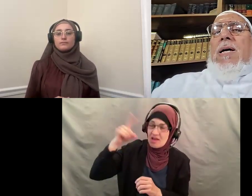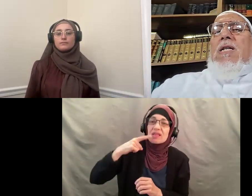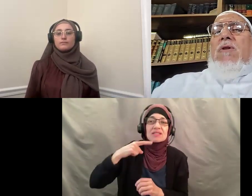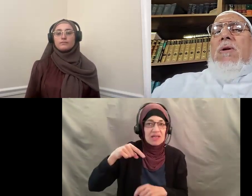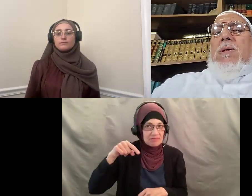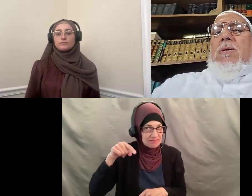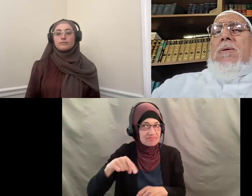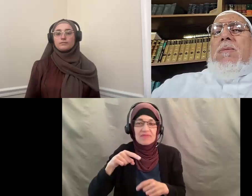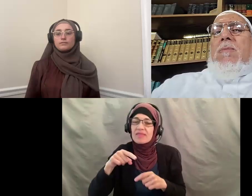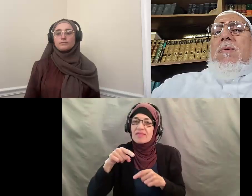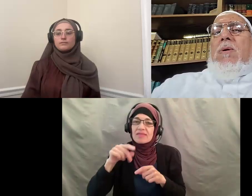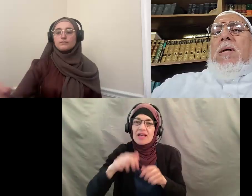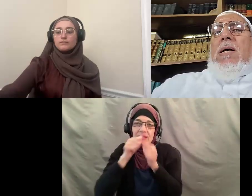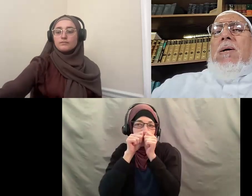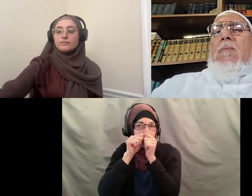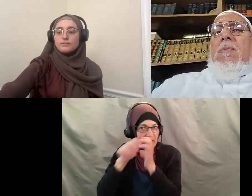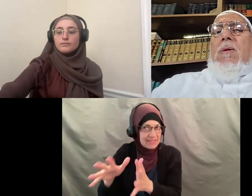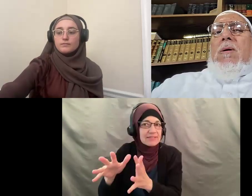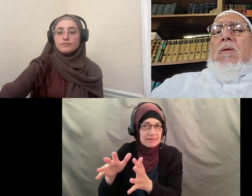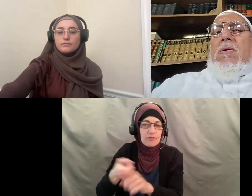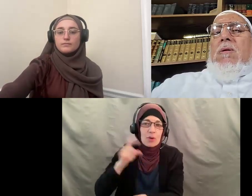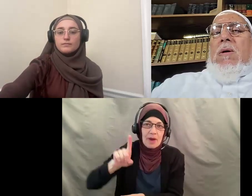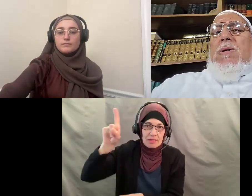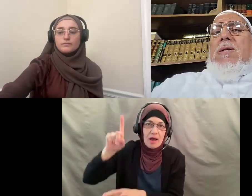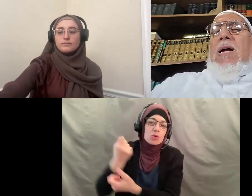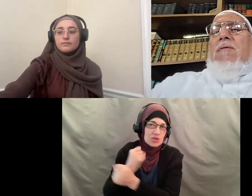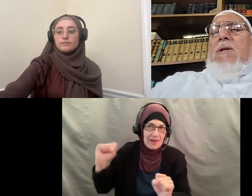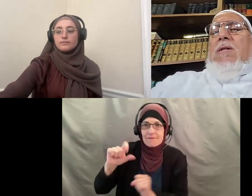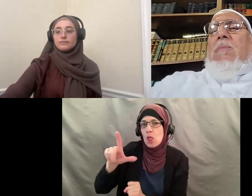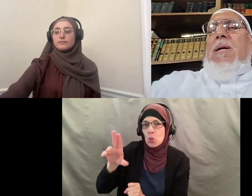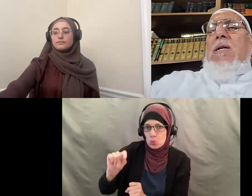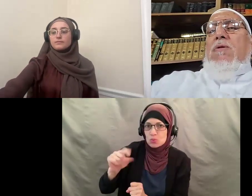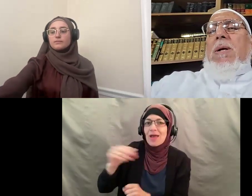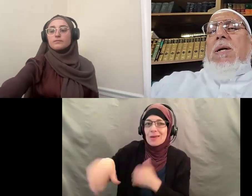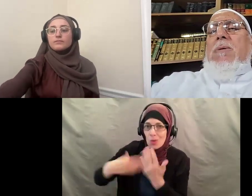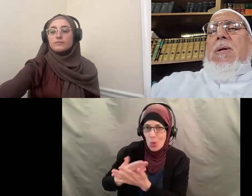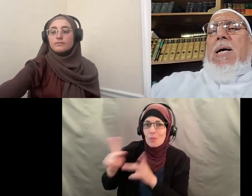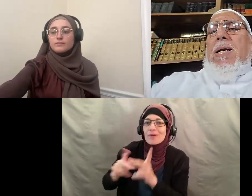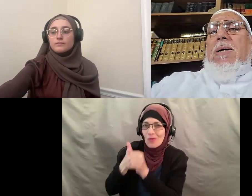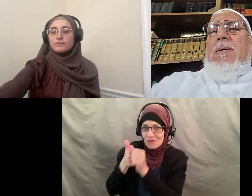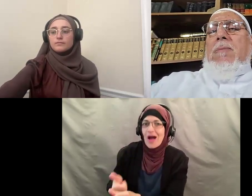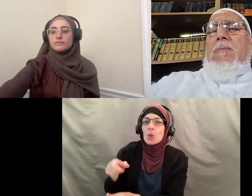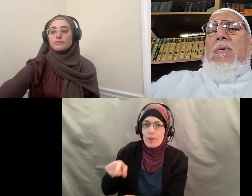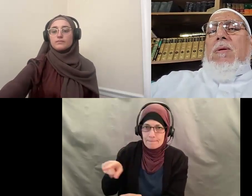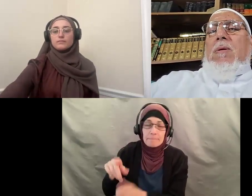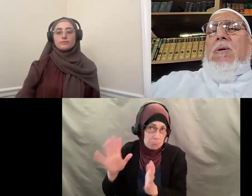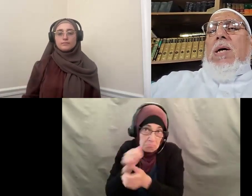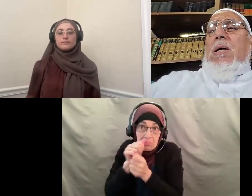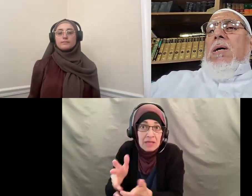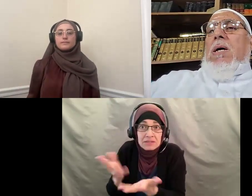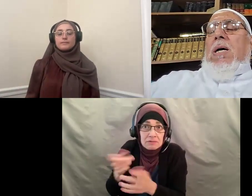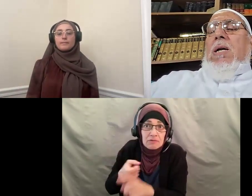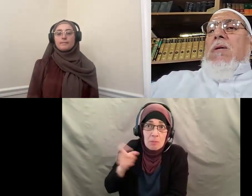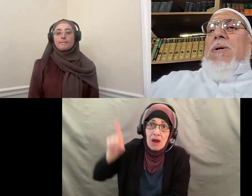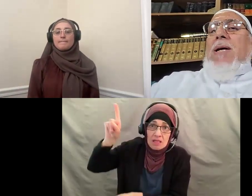Lot and his followers. Okay? They were saved. It's a blessing from Allah subhanahu wa ta'ala.